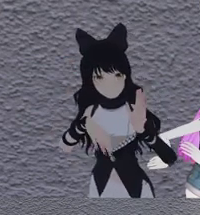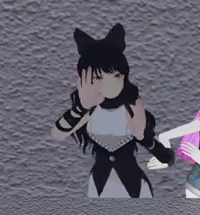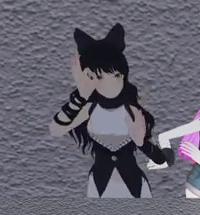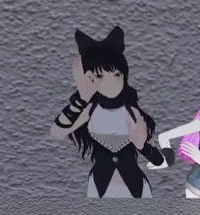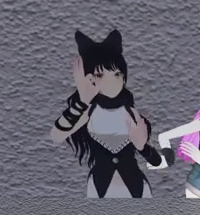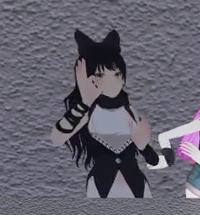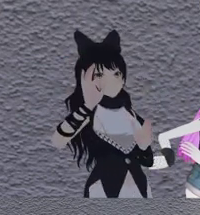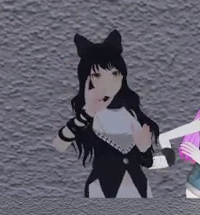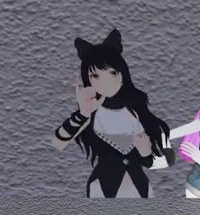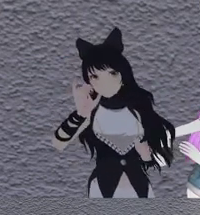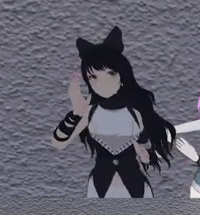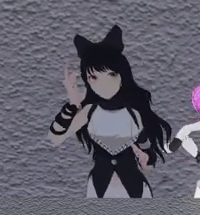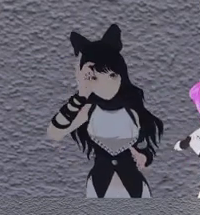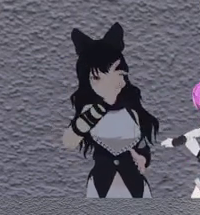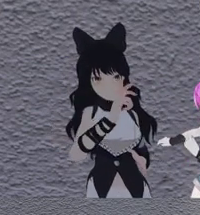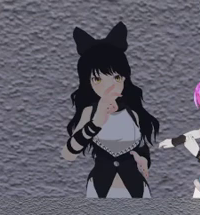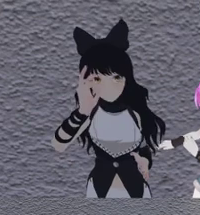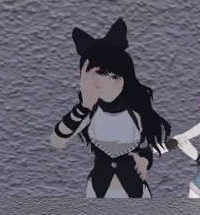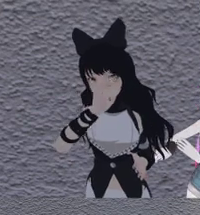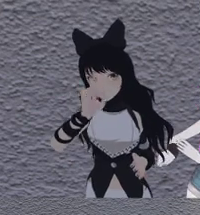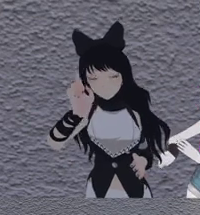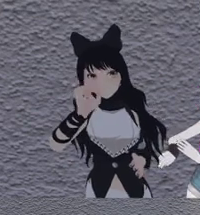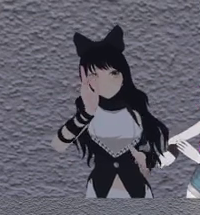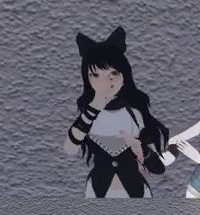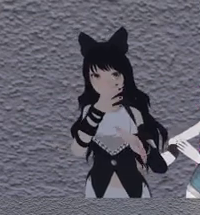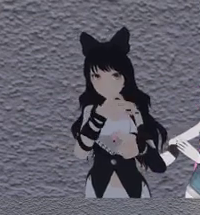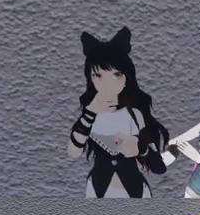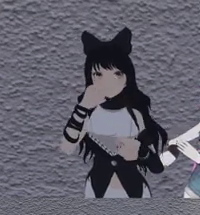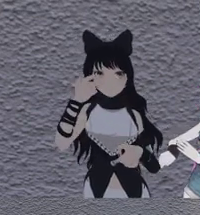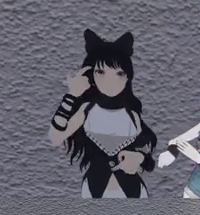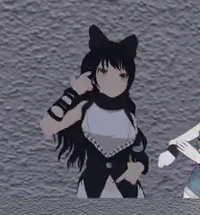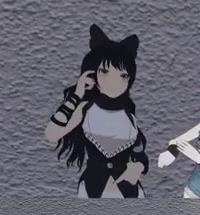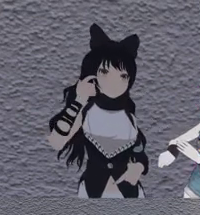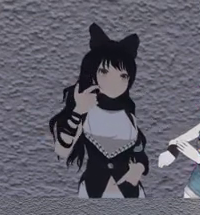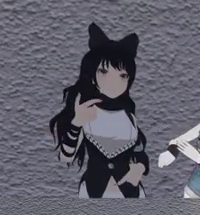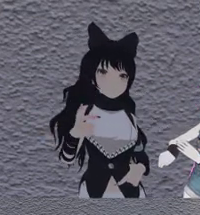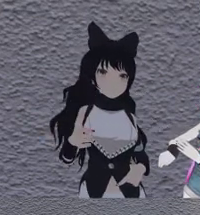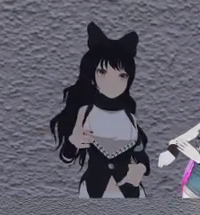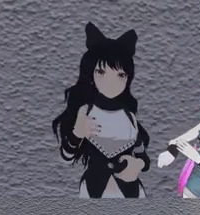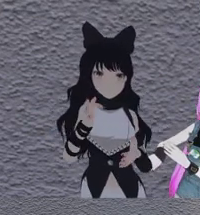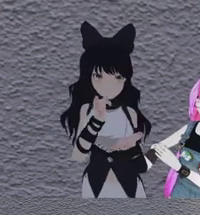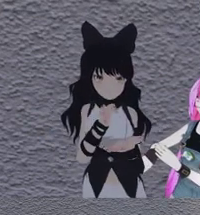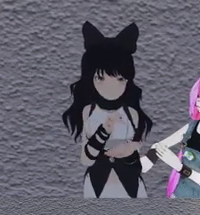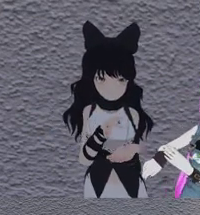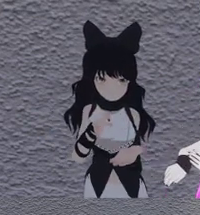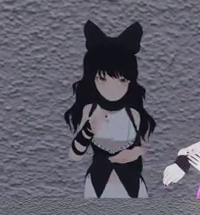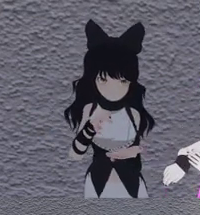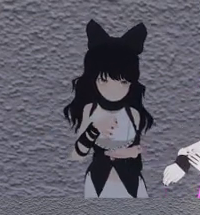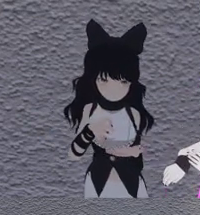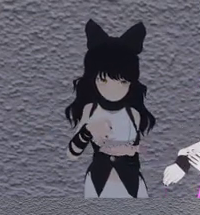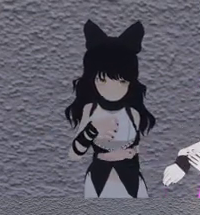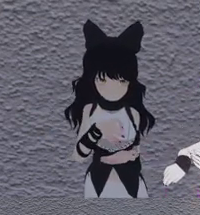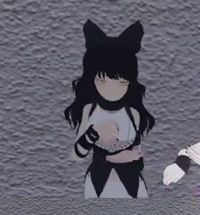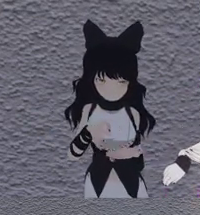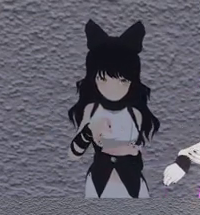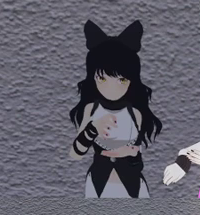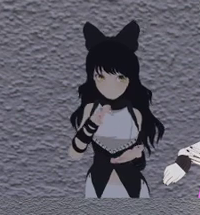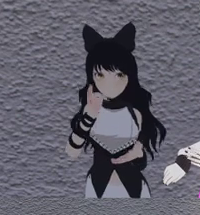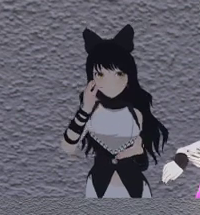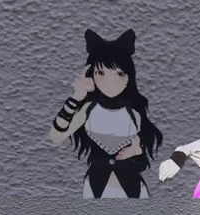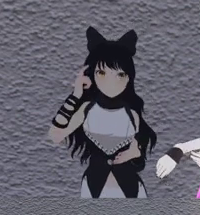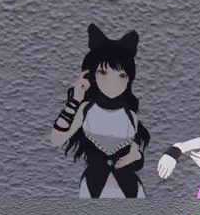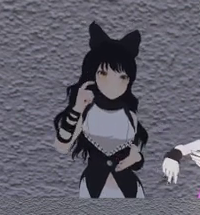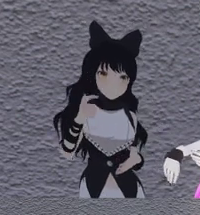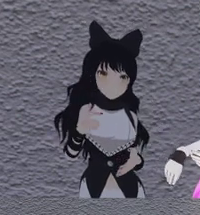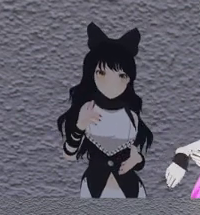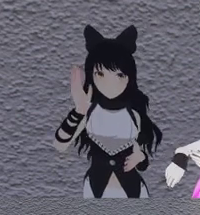Just like that. Find. Boop. Like you're searching, he can't see you. Like you're searching for something, you can ask